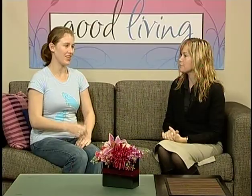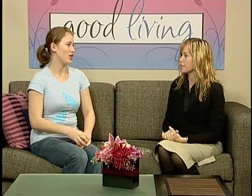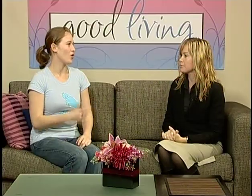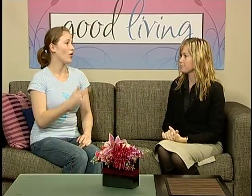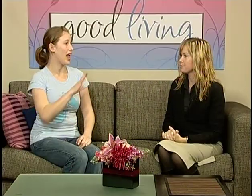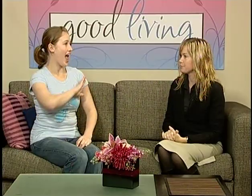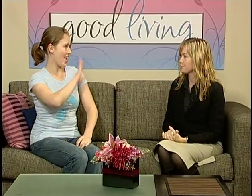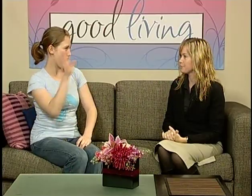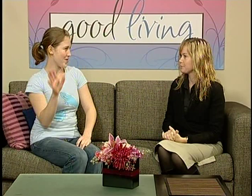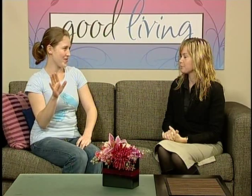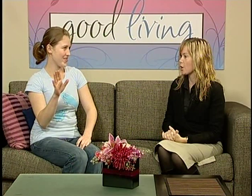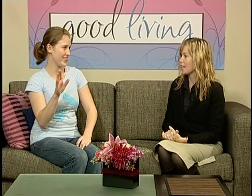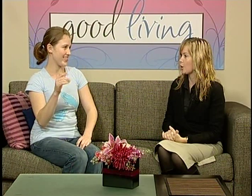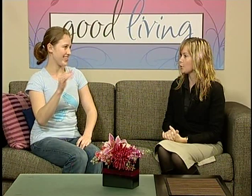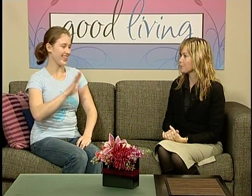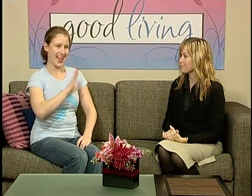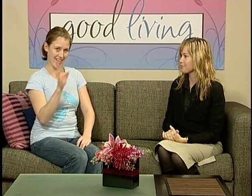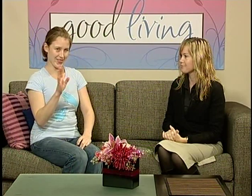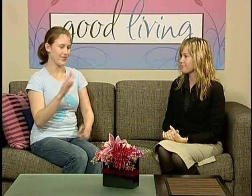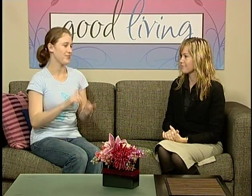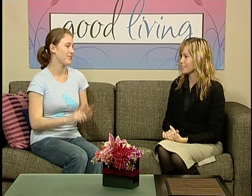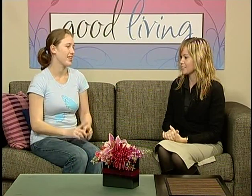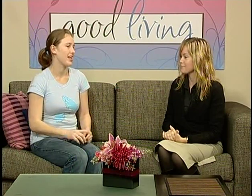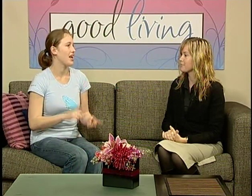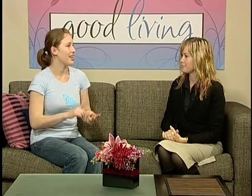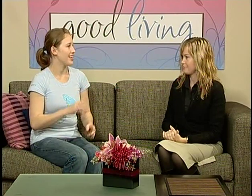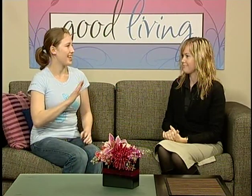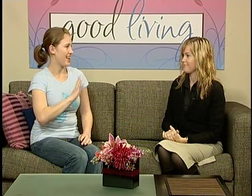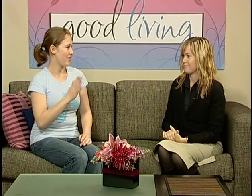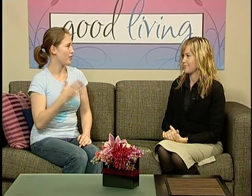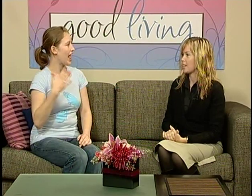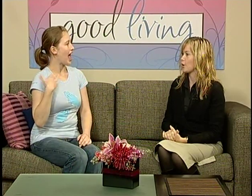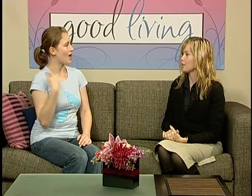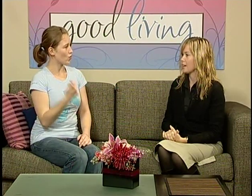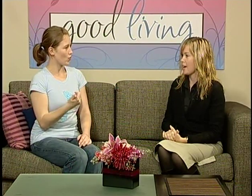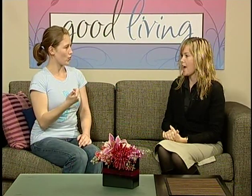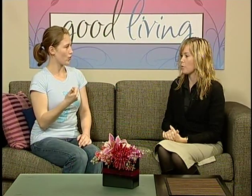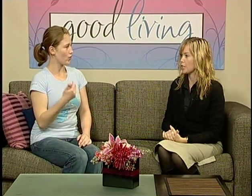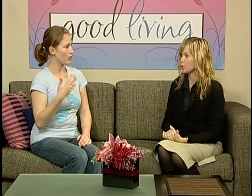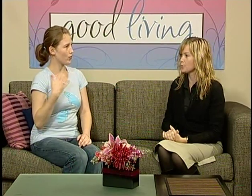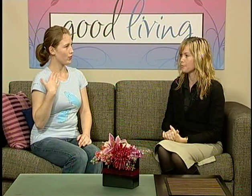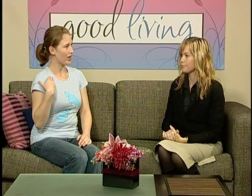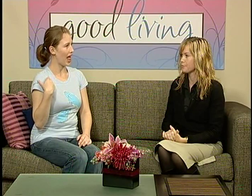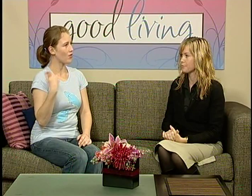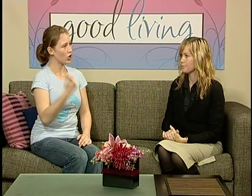Okay, yeah. So hello. Hello. Hello. How are